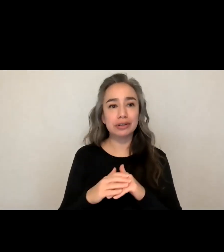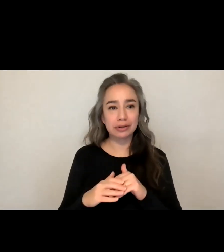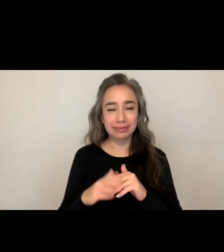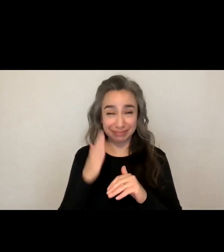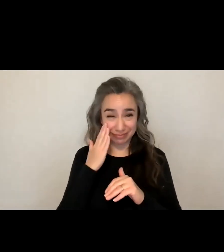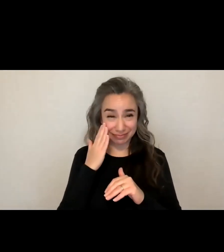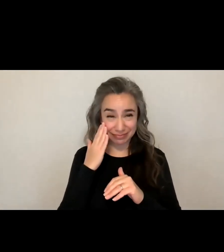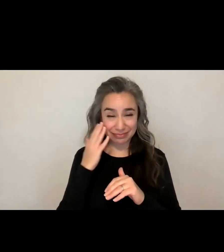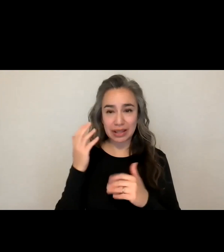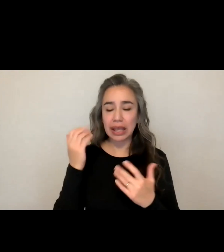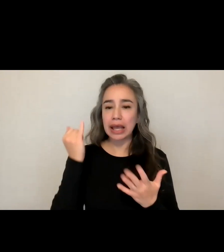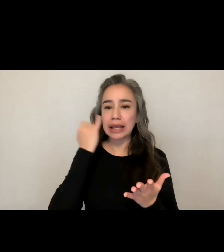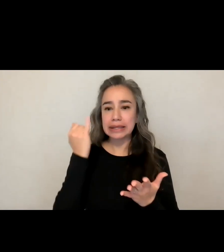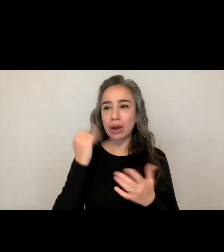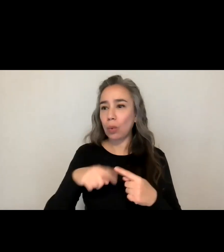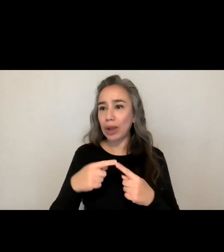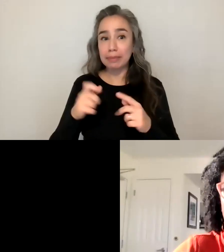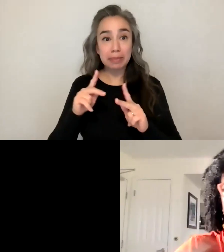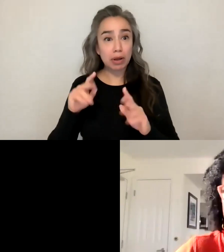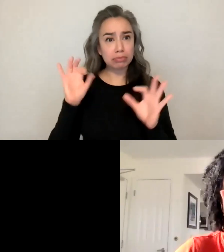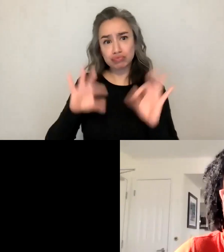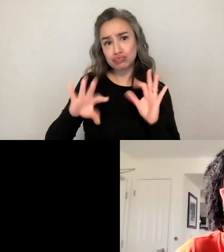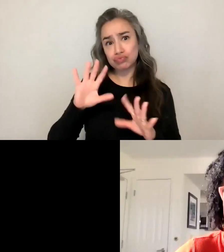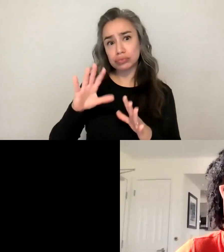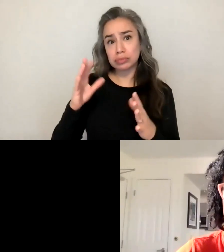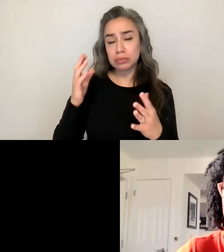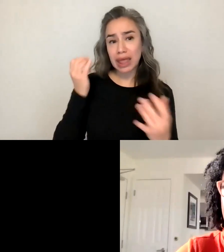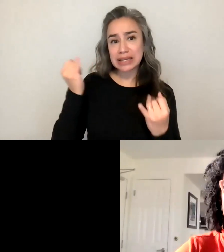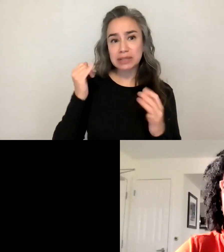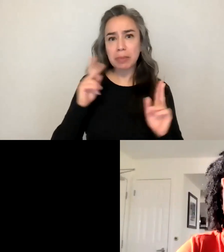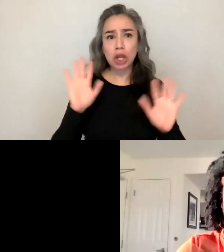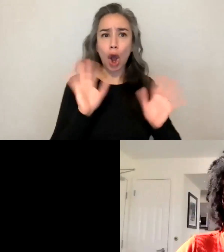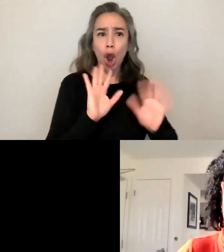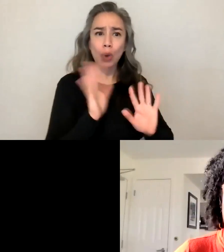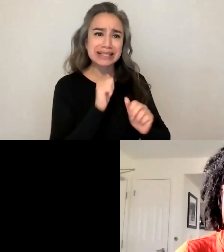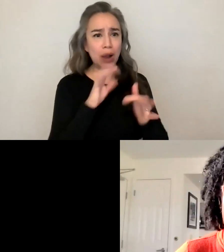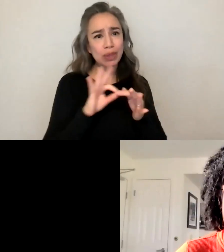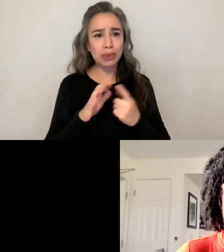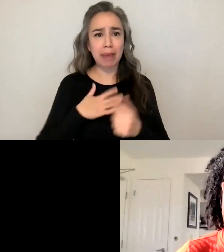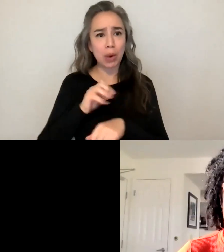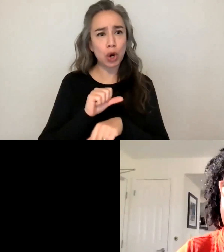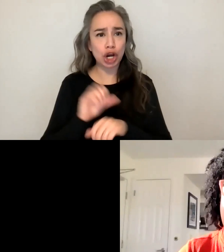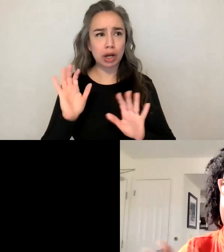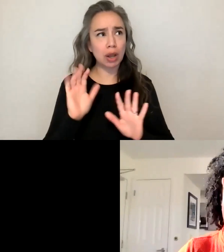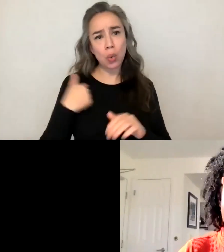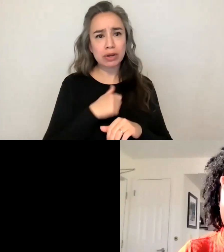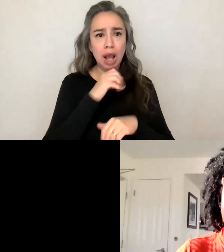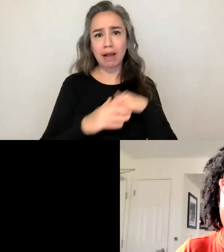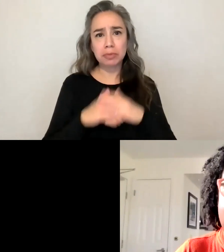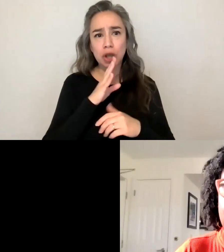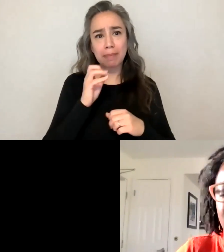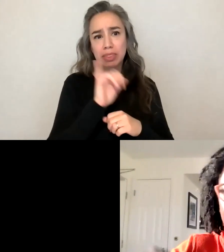several people, when these ideas are brought up, it's like, well, that doesn't have anything to do with my work. I'm not comfortable talking about that because that's